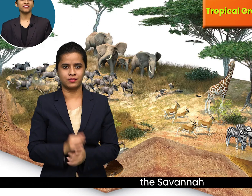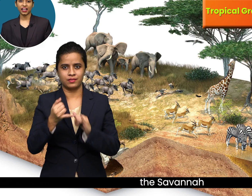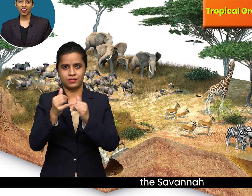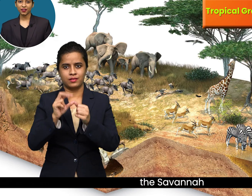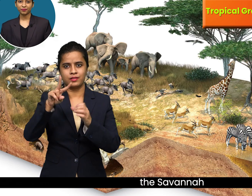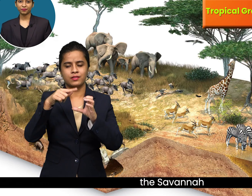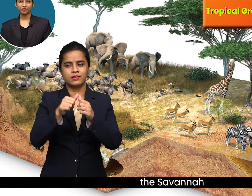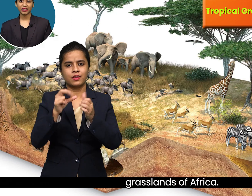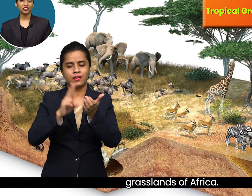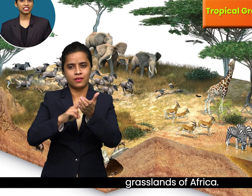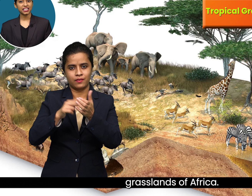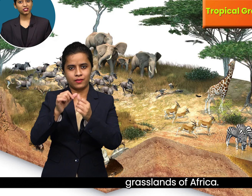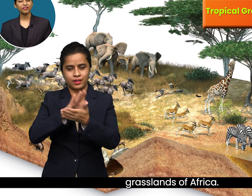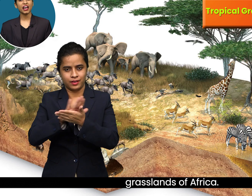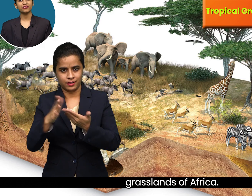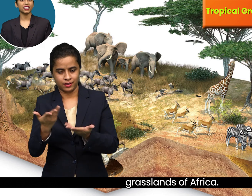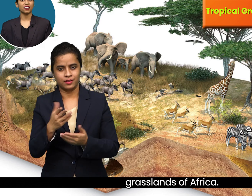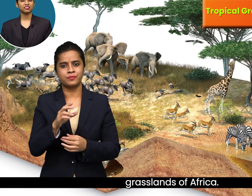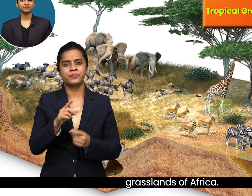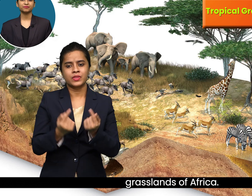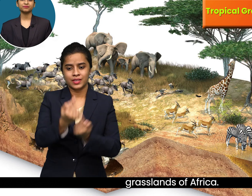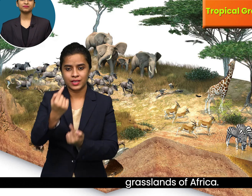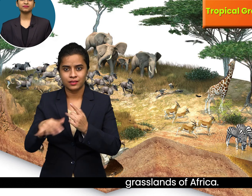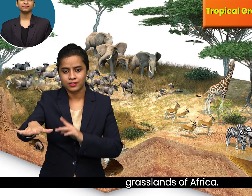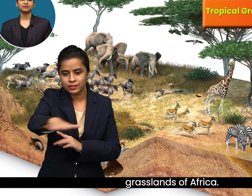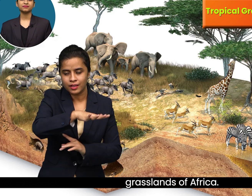the savanna grasslands of Africa.